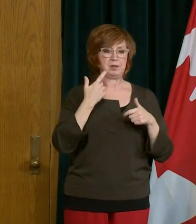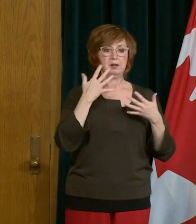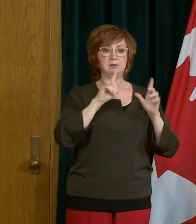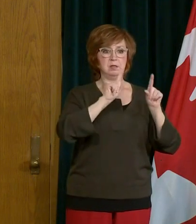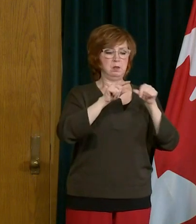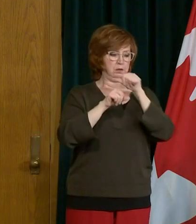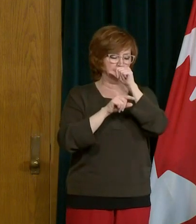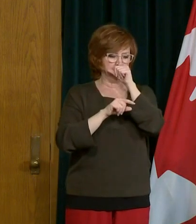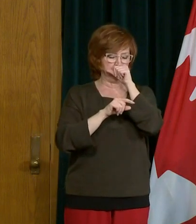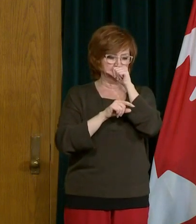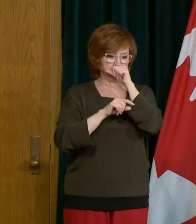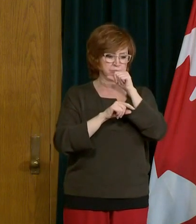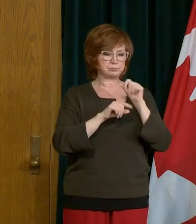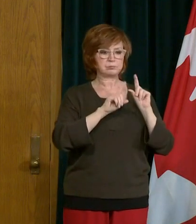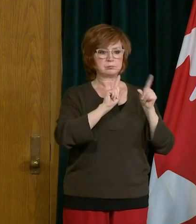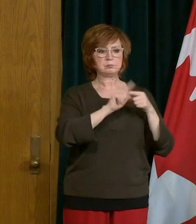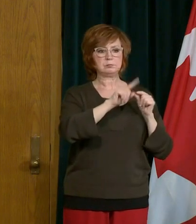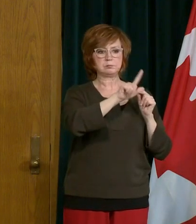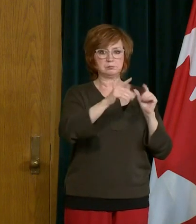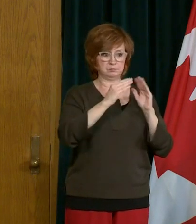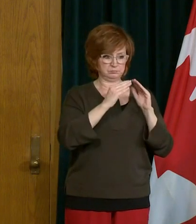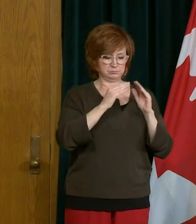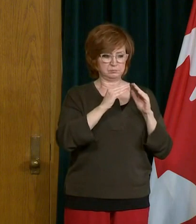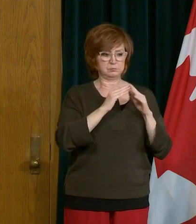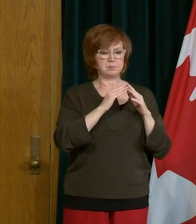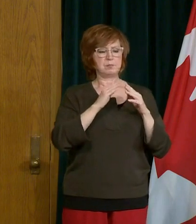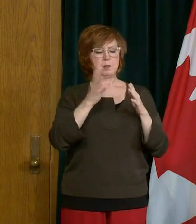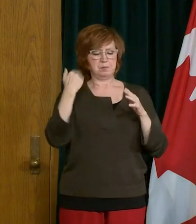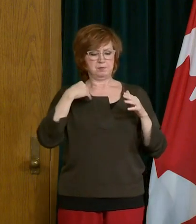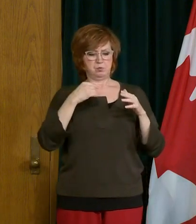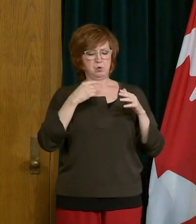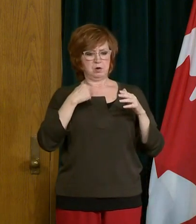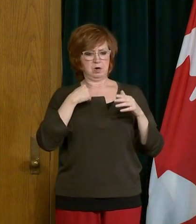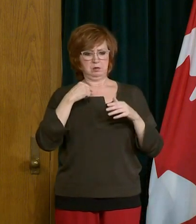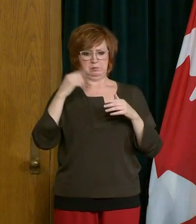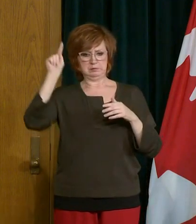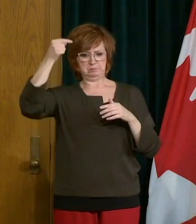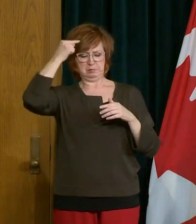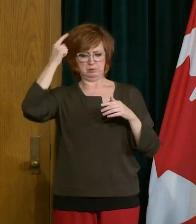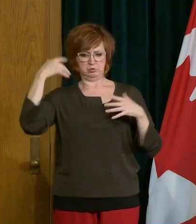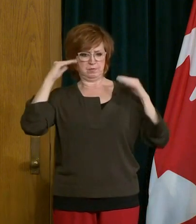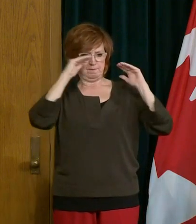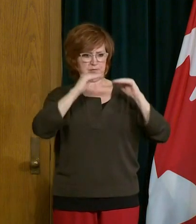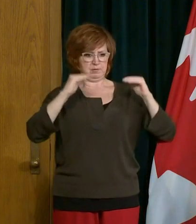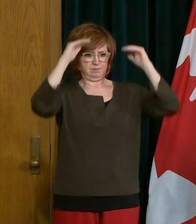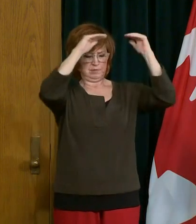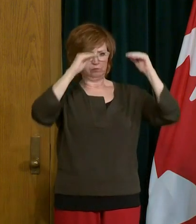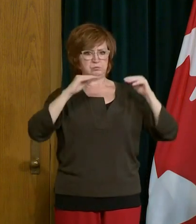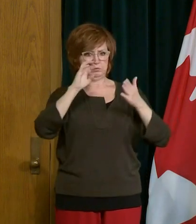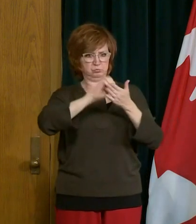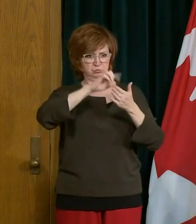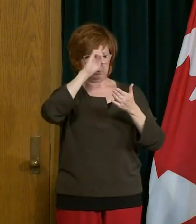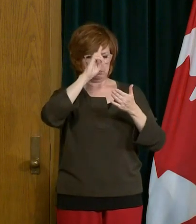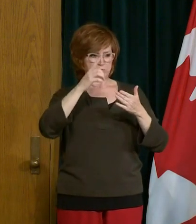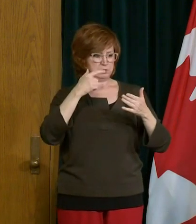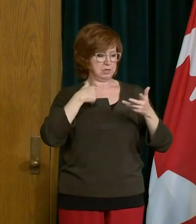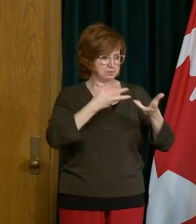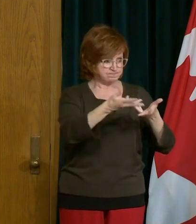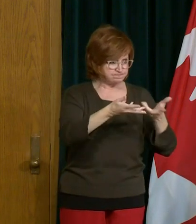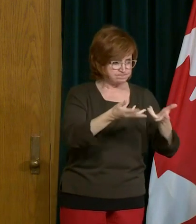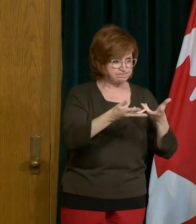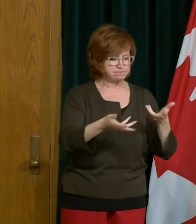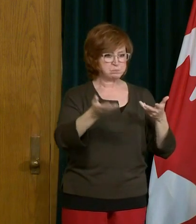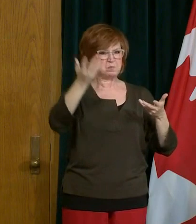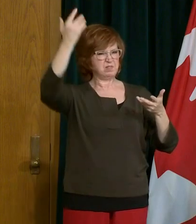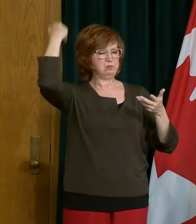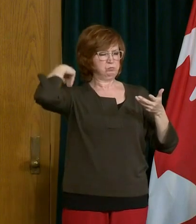Loche in a previous role that I played as a Minister of Advanced Education, working with the community on not only how are we going